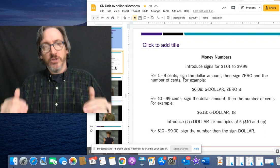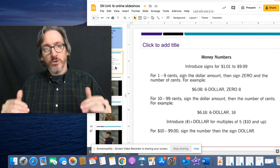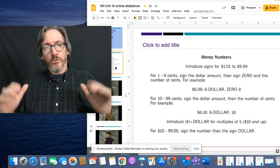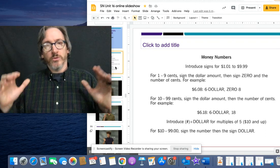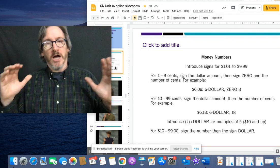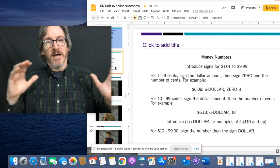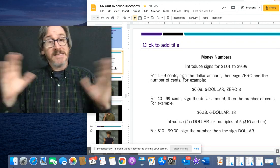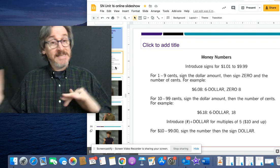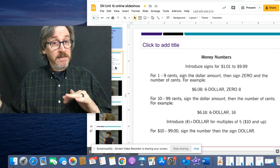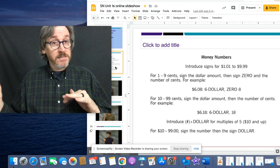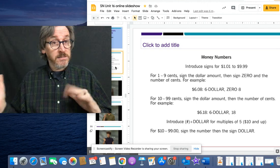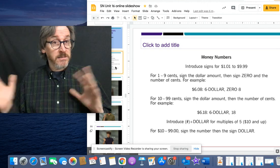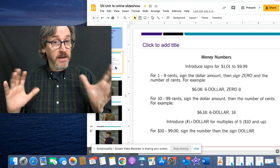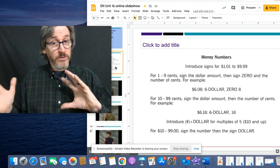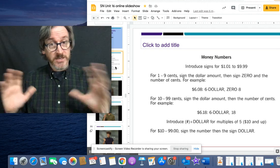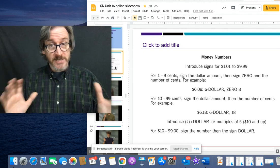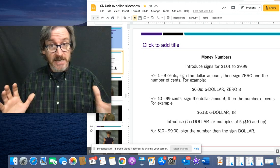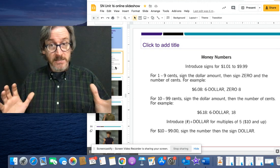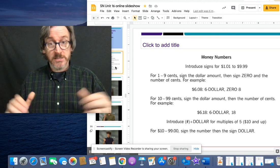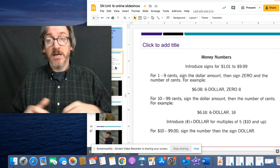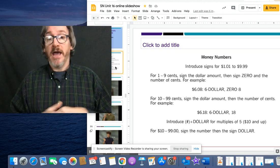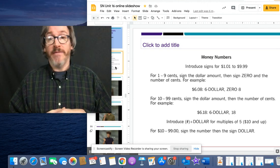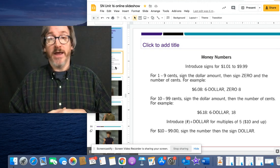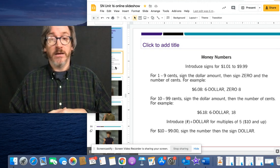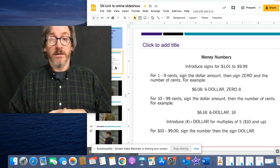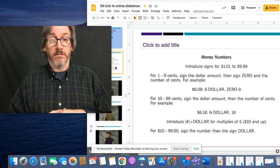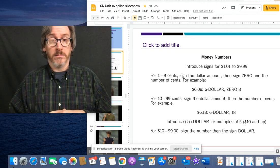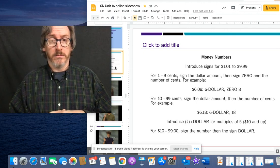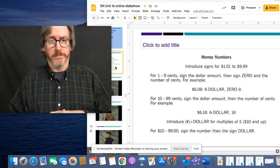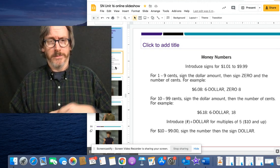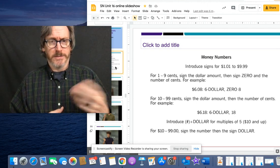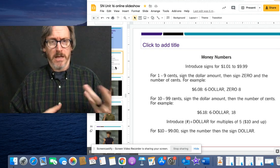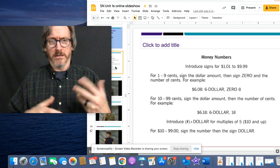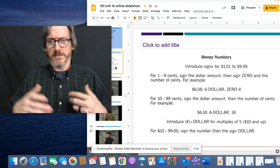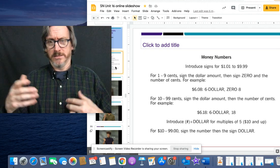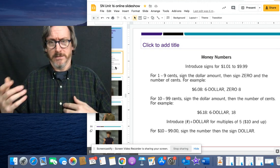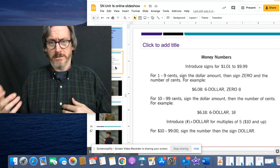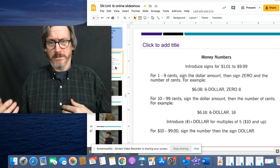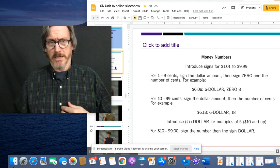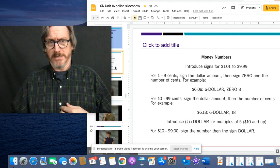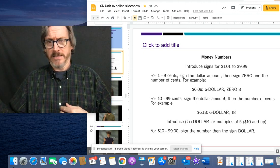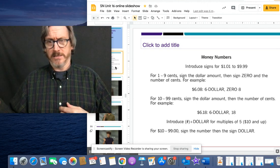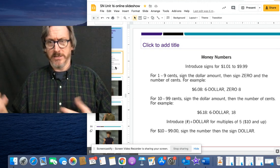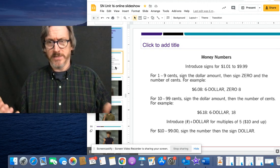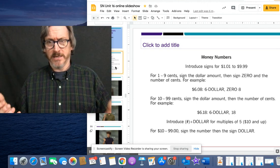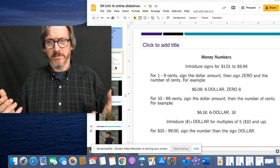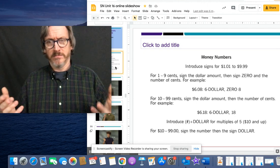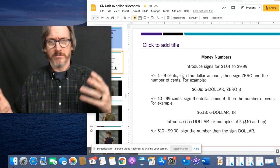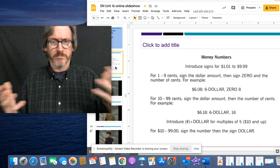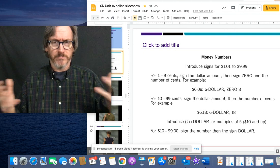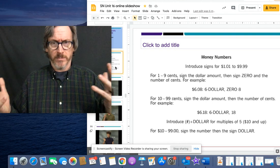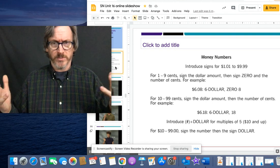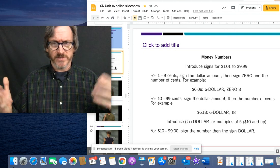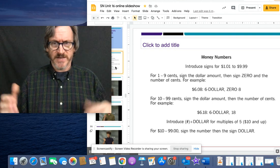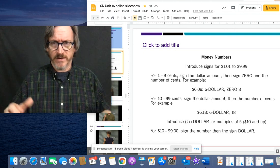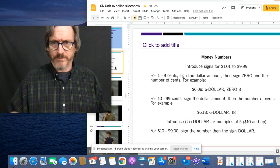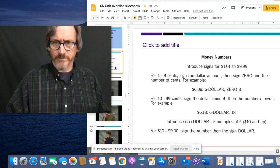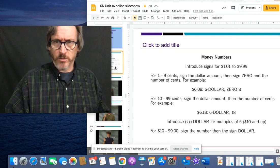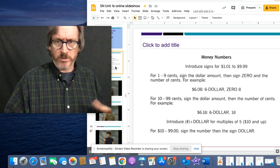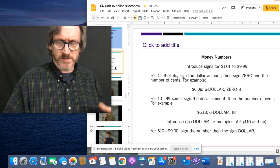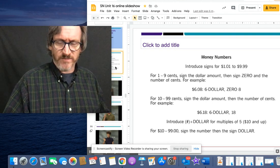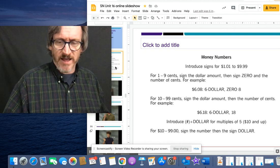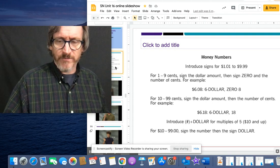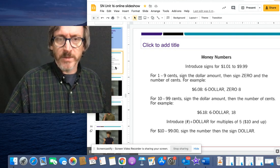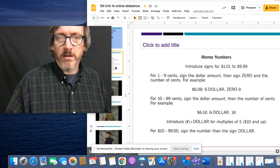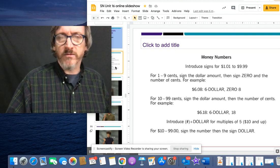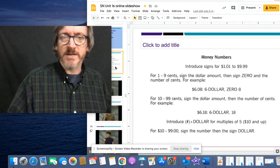Then we'll do cents, how to do each of the cents, and then dollars and cents using multiples of 10 or